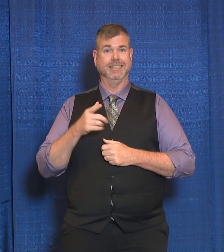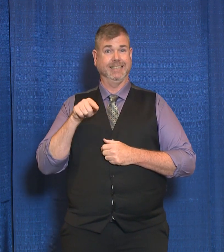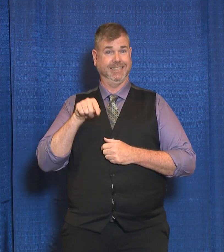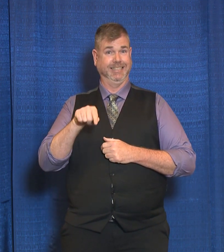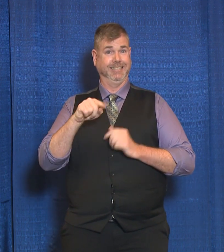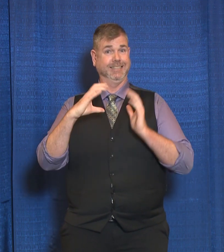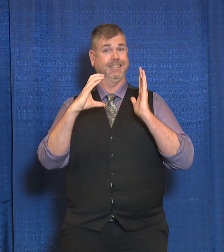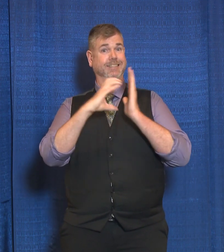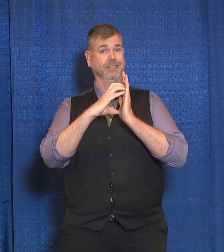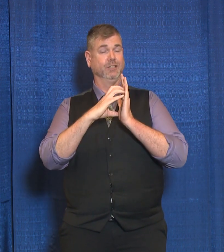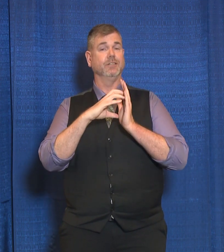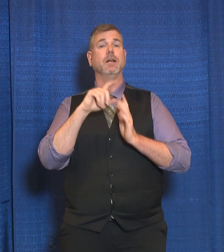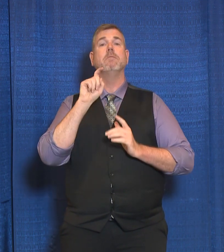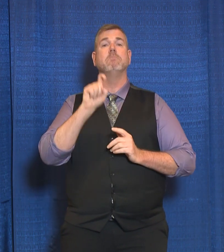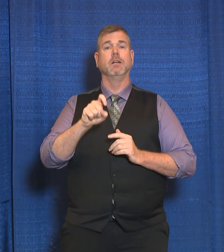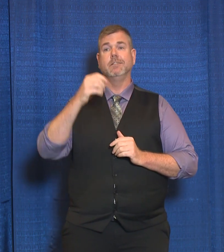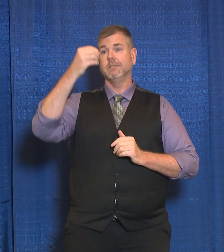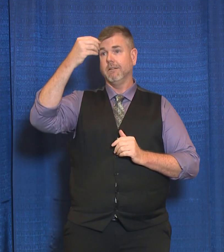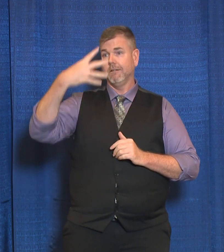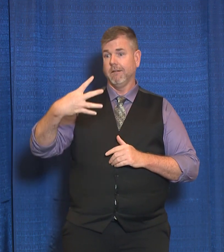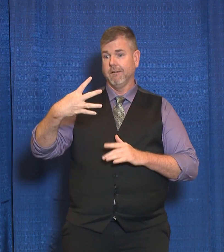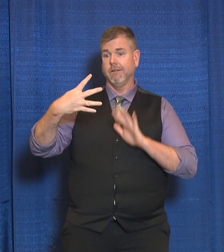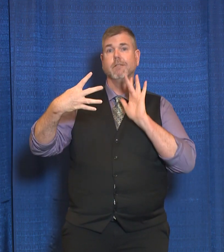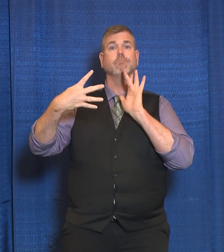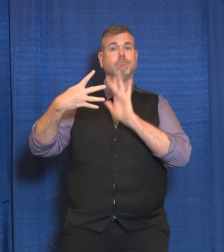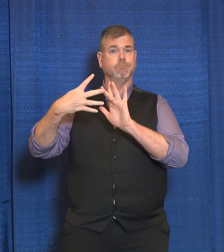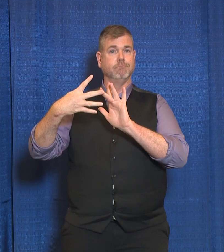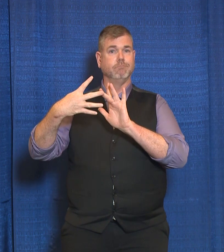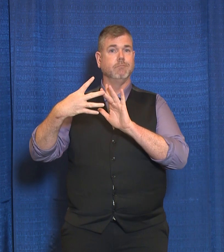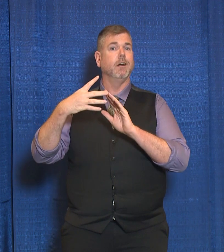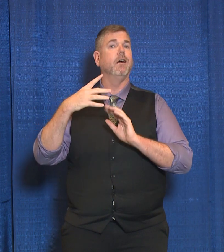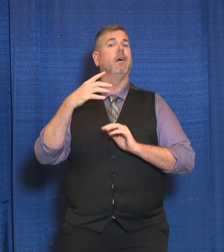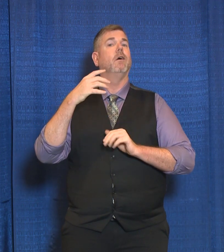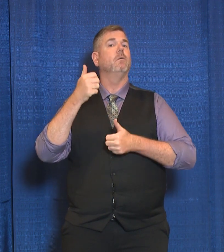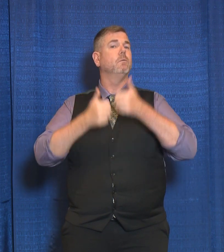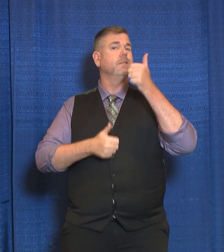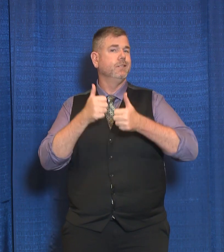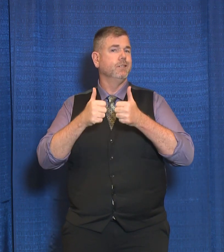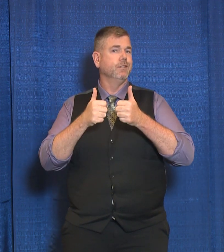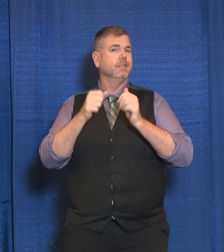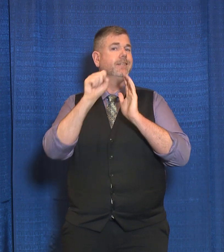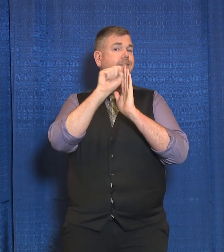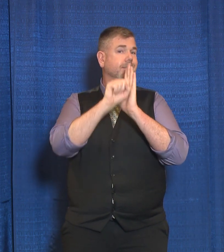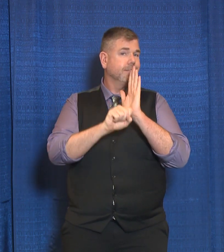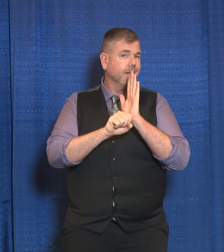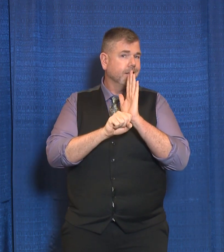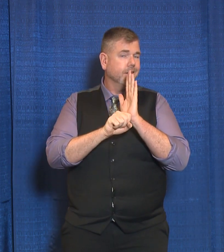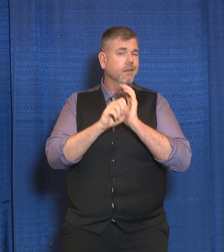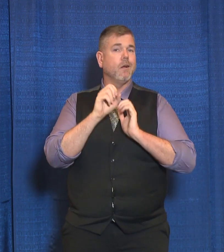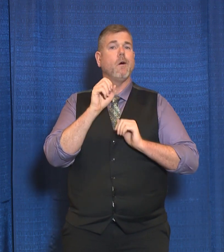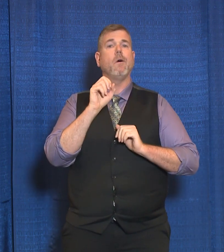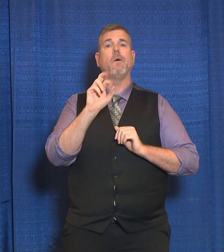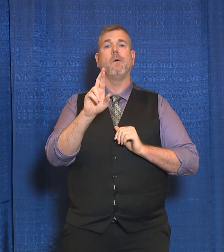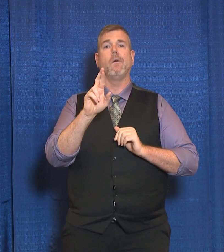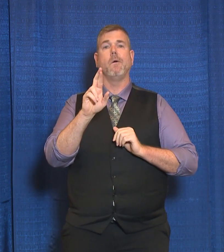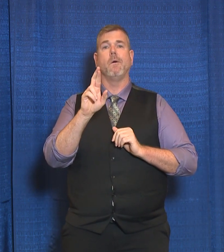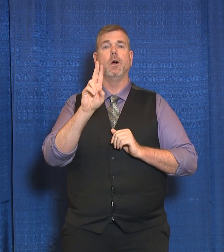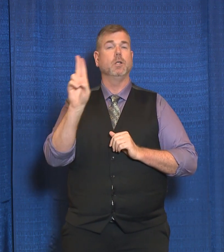Under this section, you must select the U.S. state or territory or the foreign country or region of your birth.